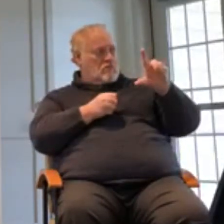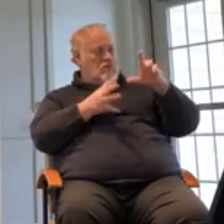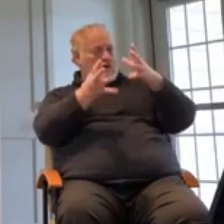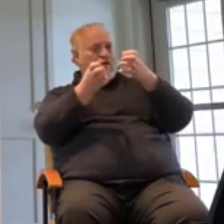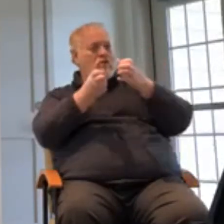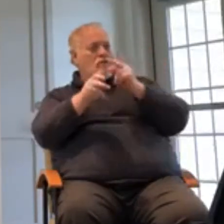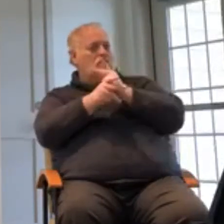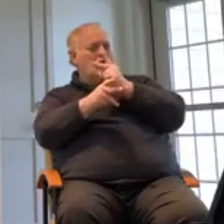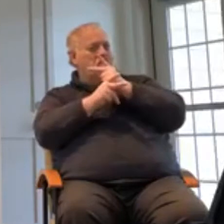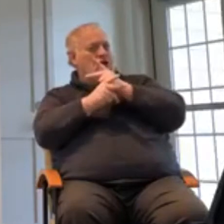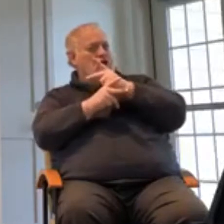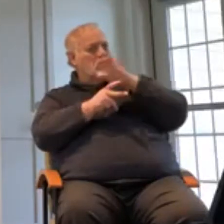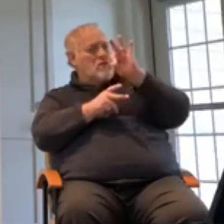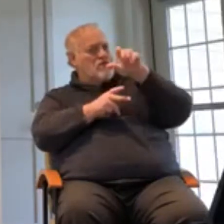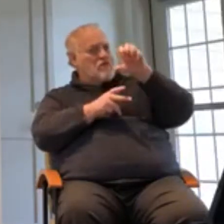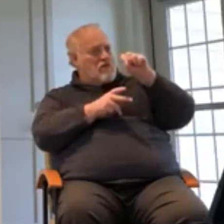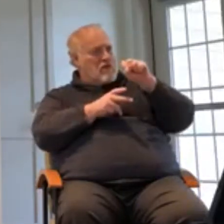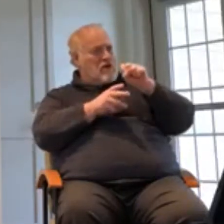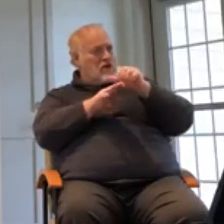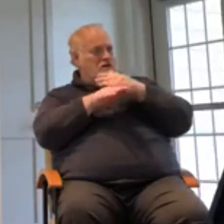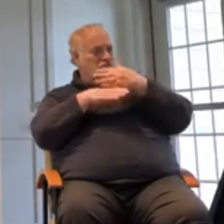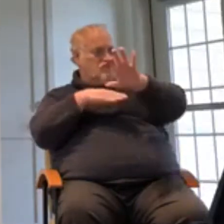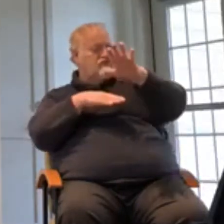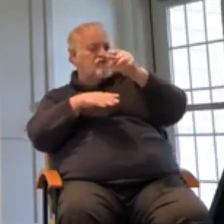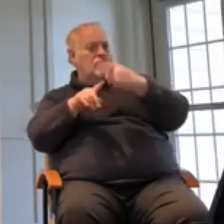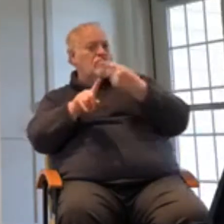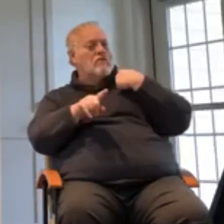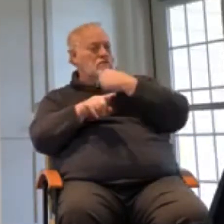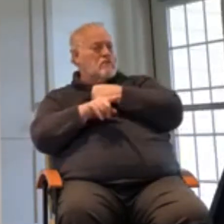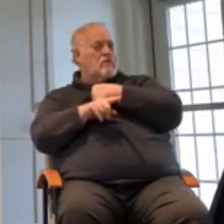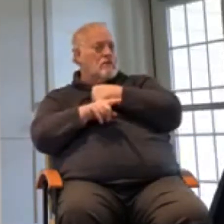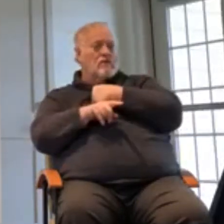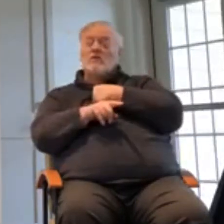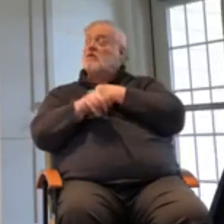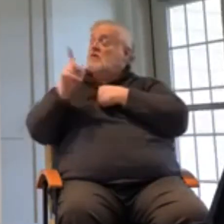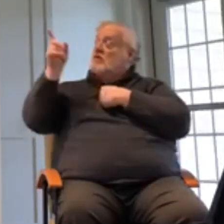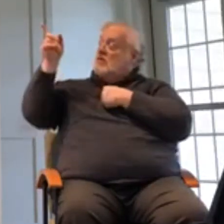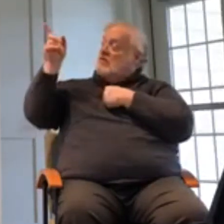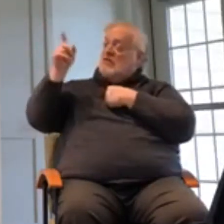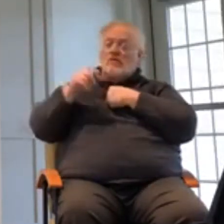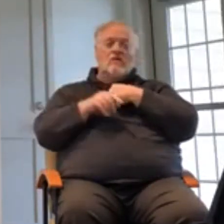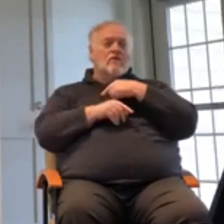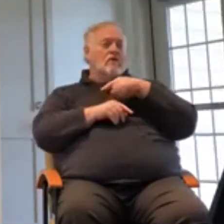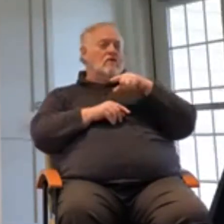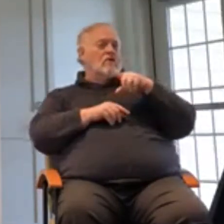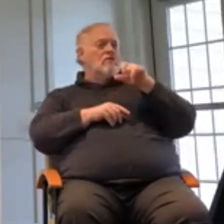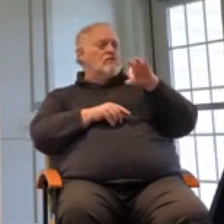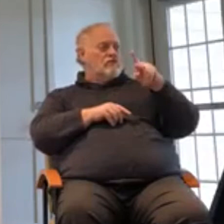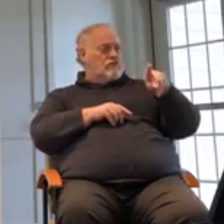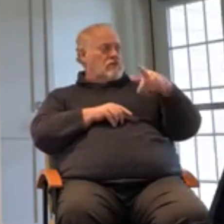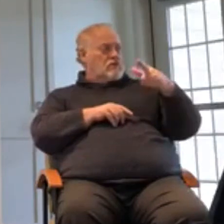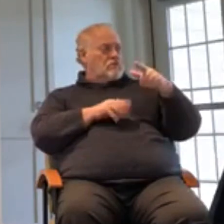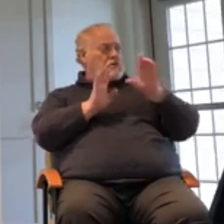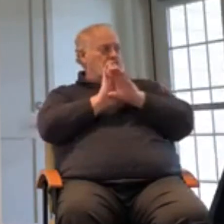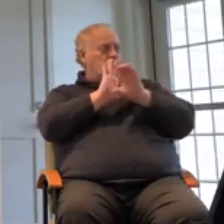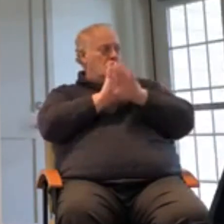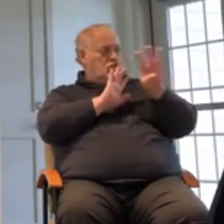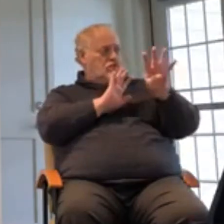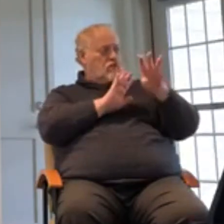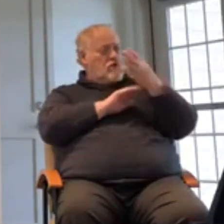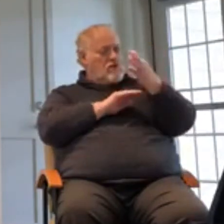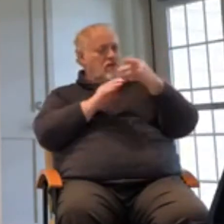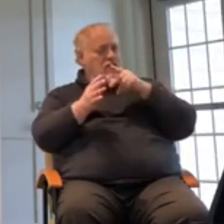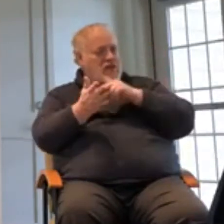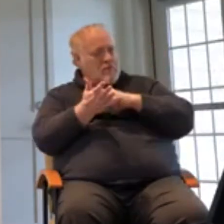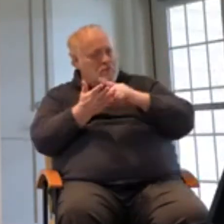away from us. That's why the Bible says in Philippians chapter 4, you know, things that are pure, things